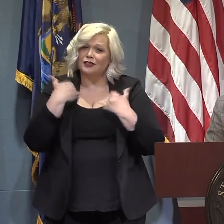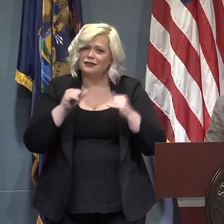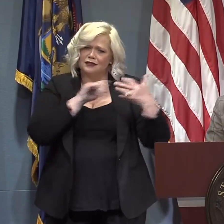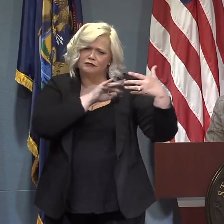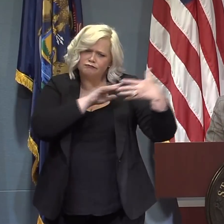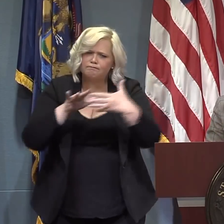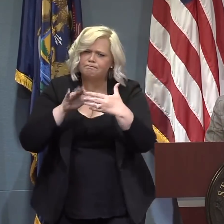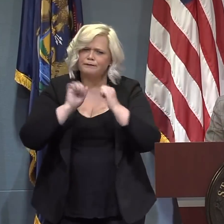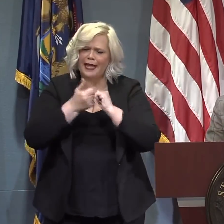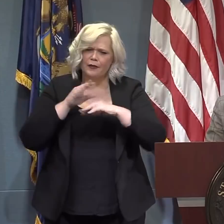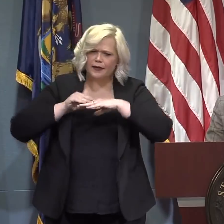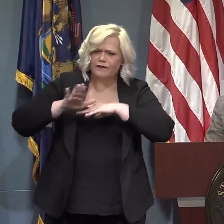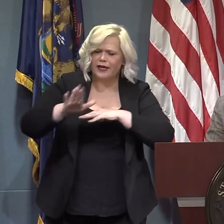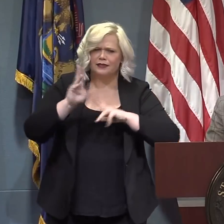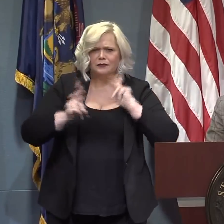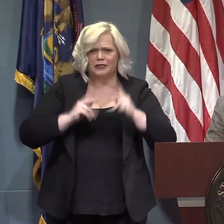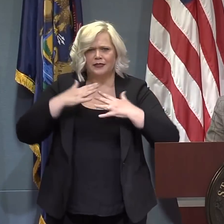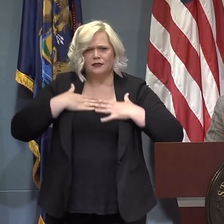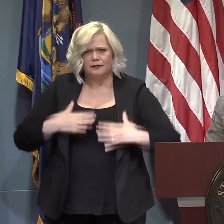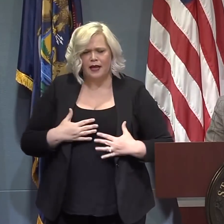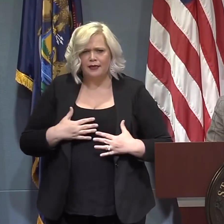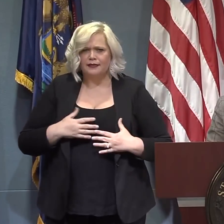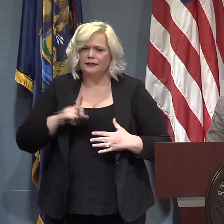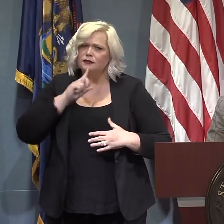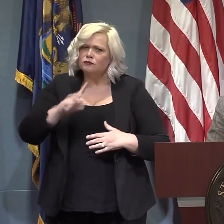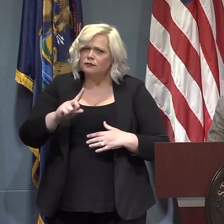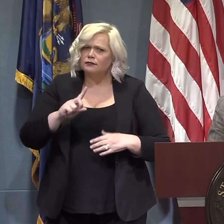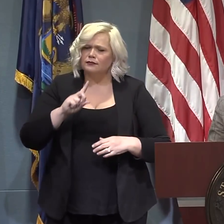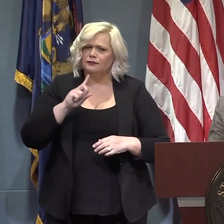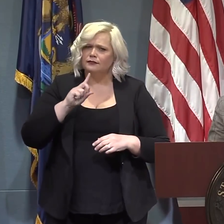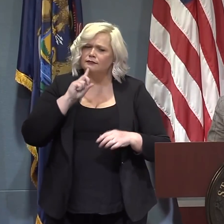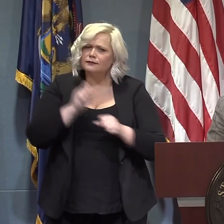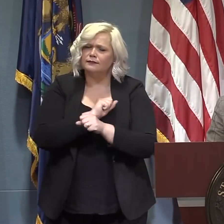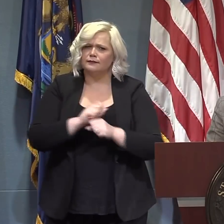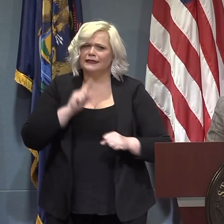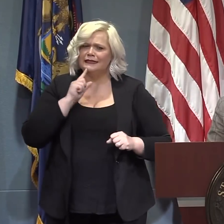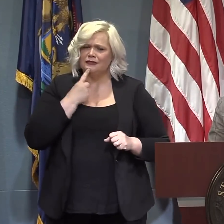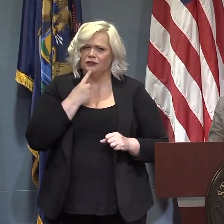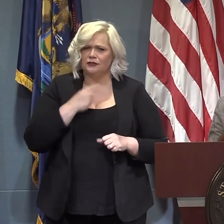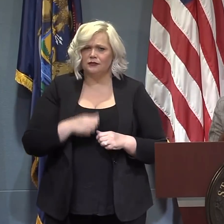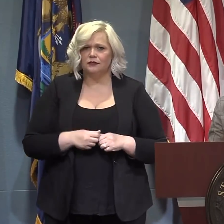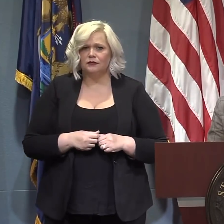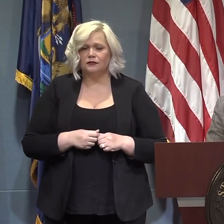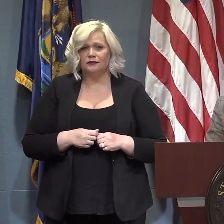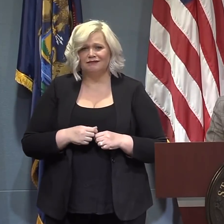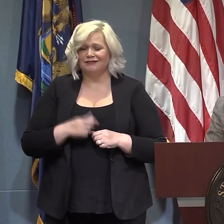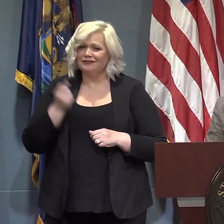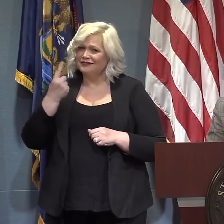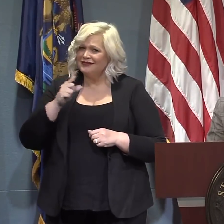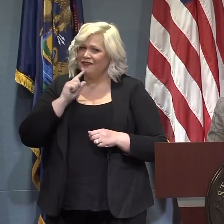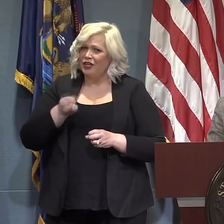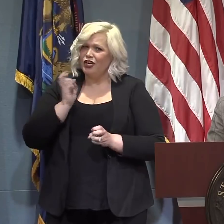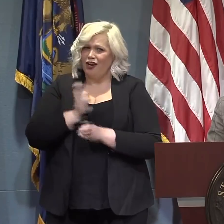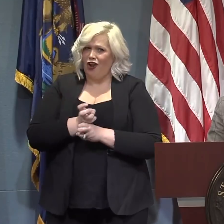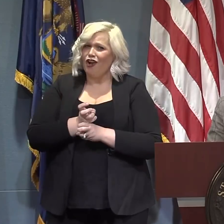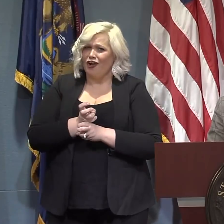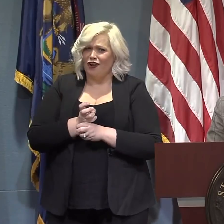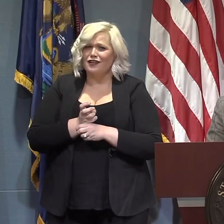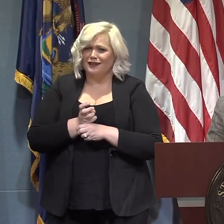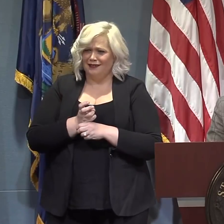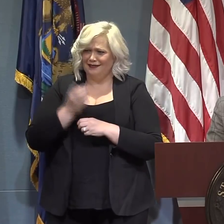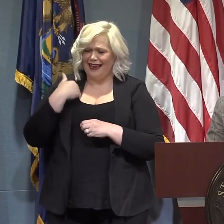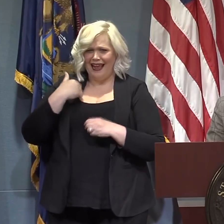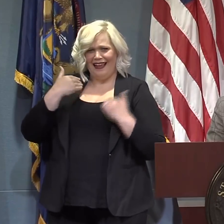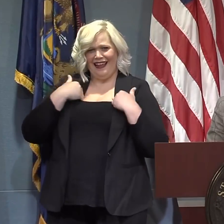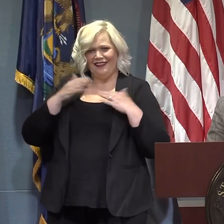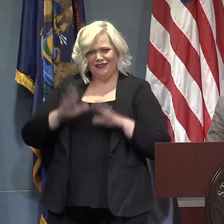impacts of this disease. So this is very, very serious. And I know it's hard. I have children and they're getting pretty stir crazy, and I